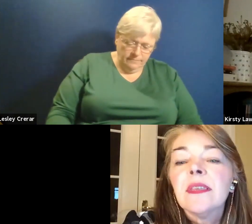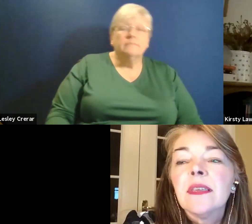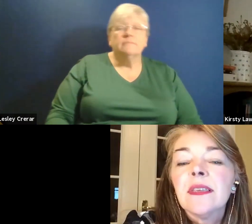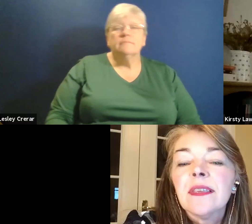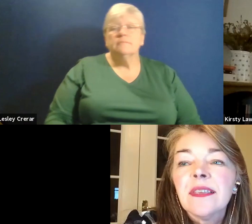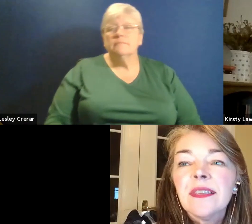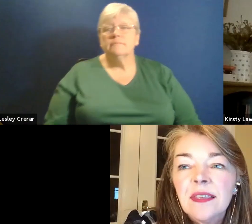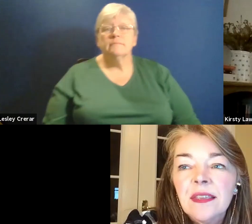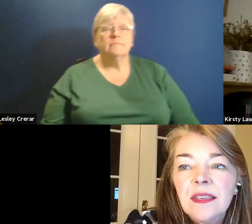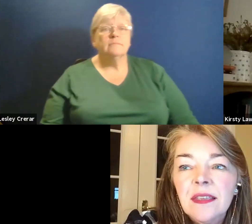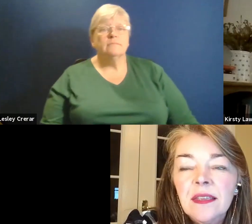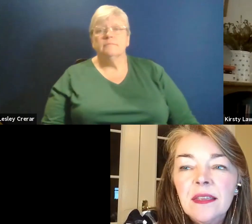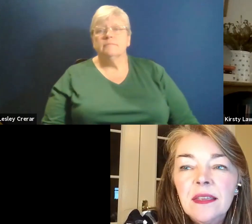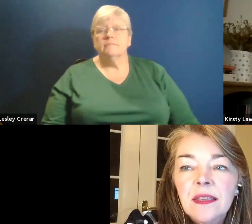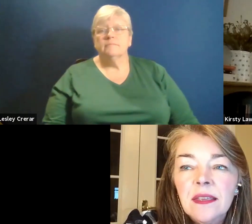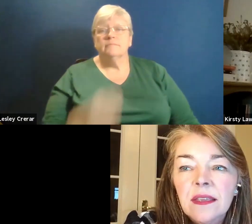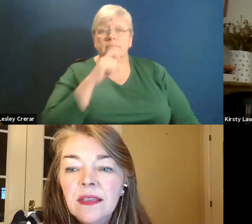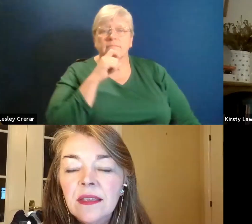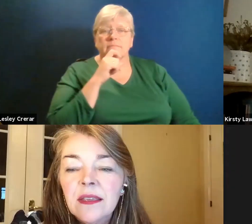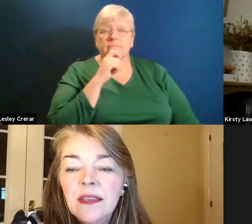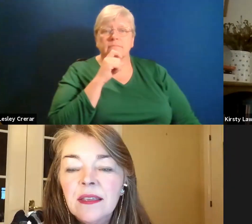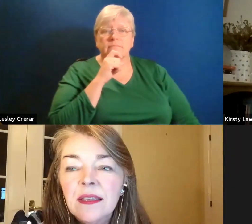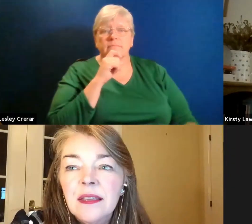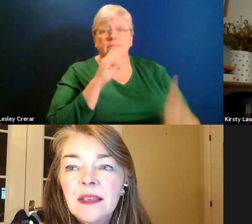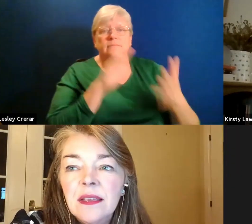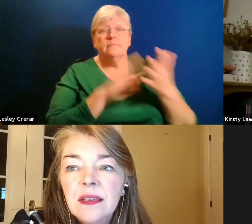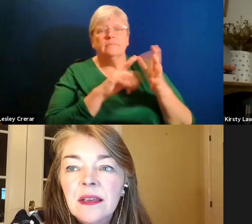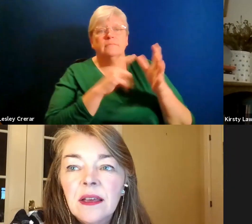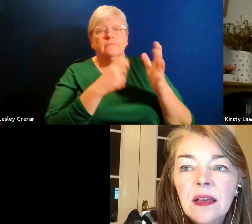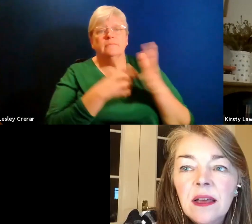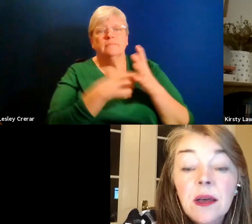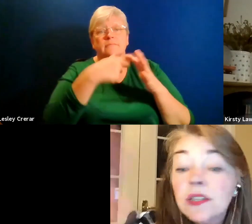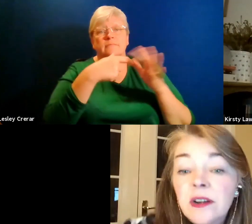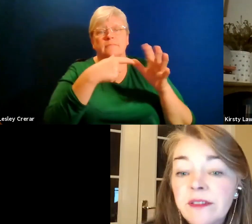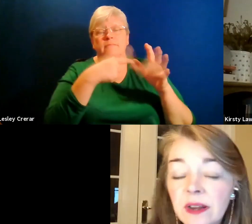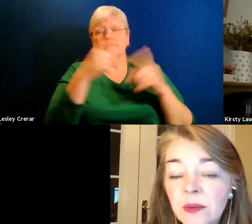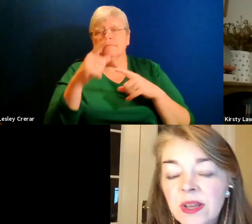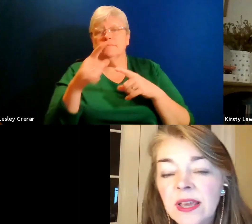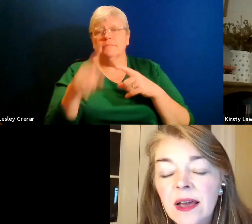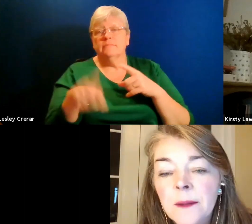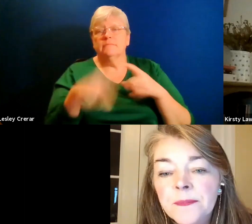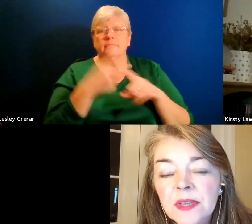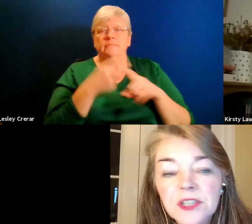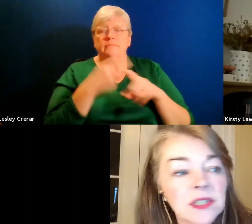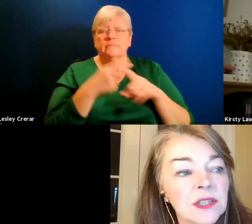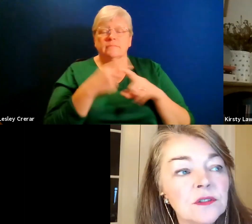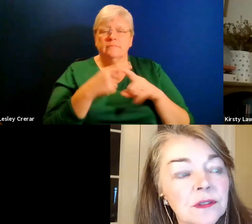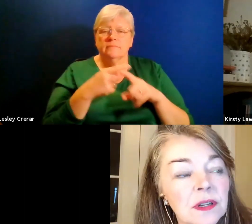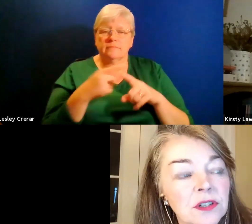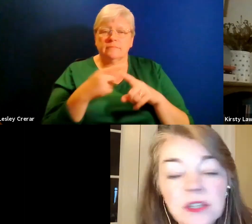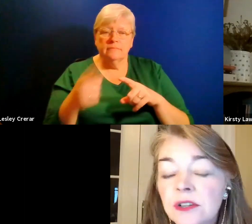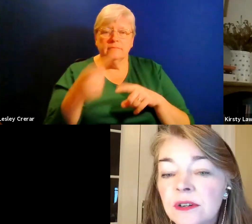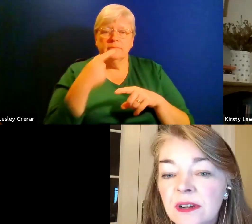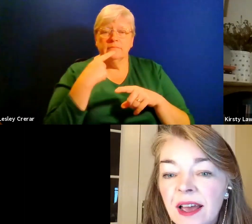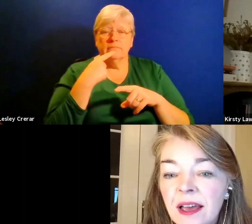Hi. Sorry, Marco, do you want to go first and then we'll... Sorry, very quickly. Just as you've